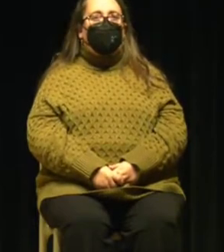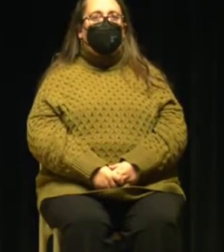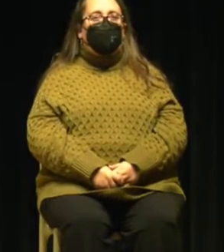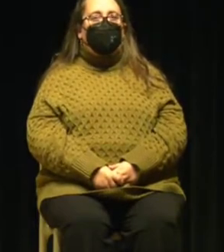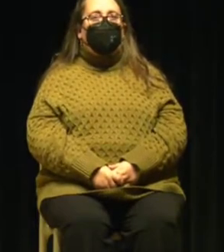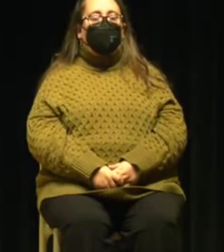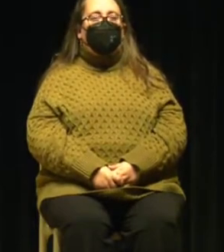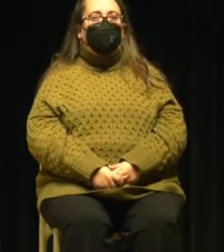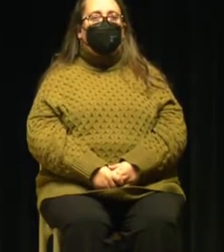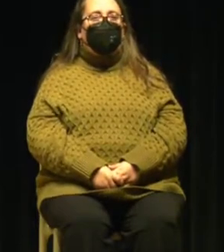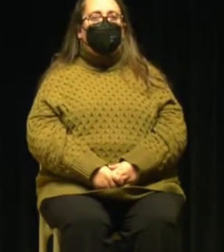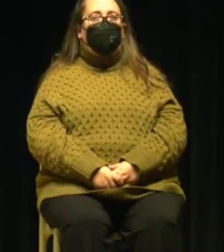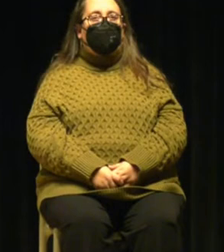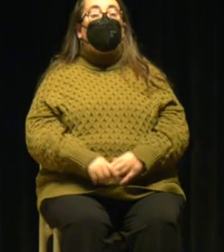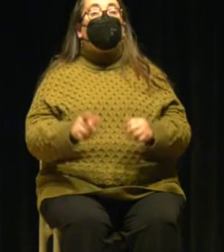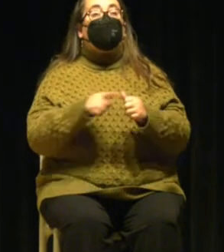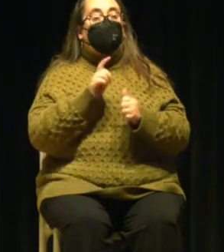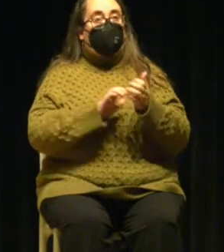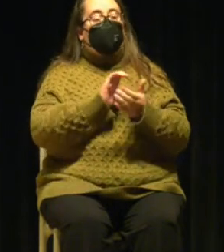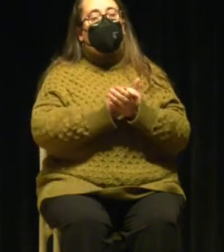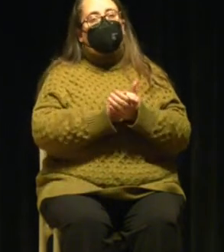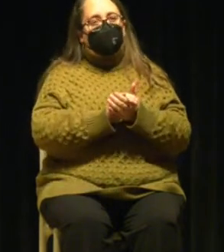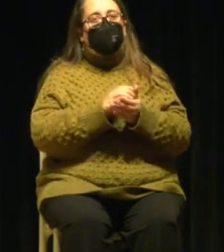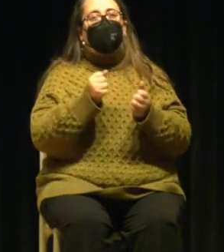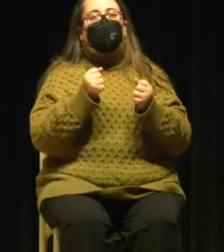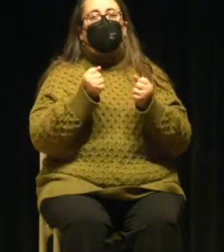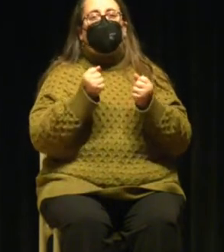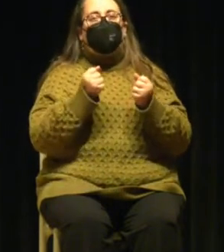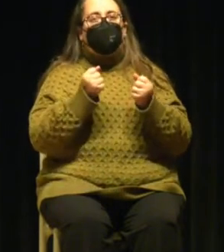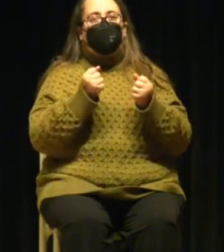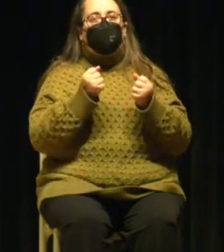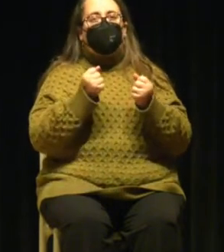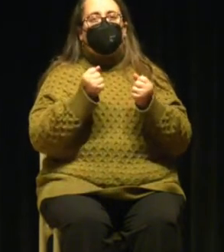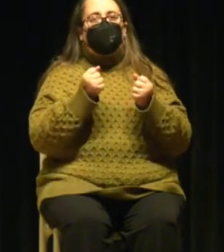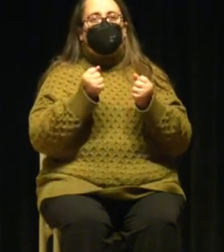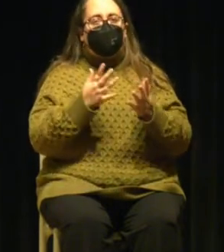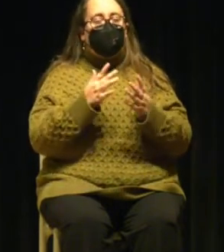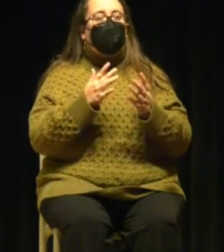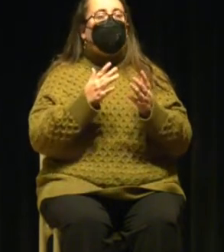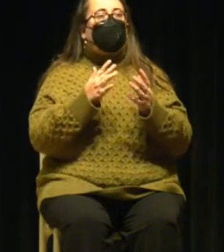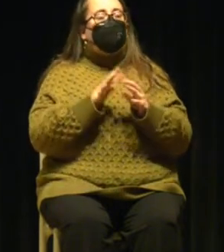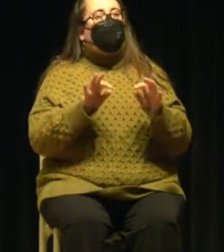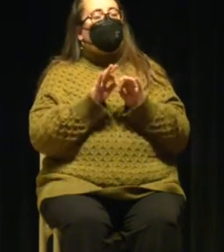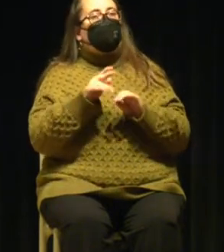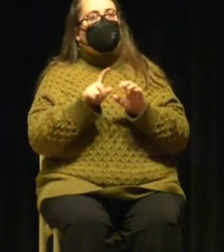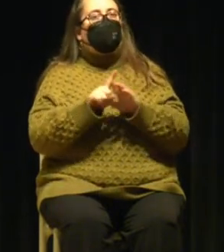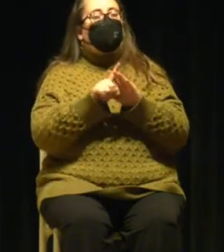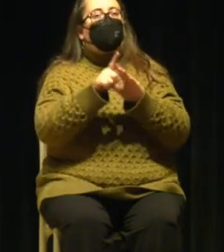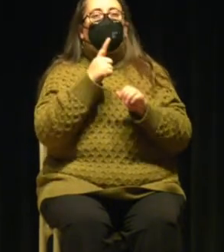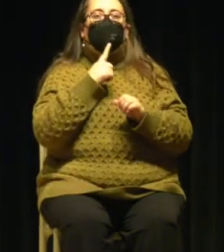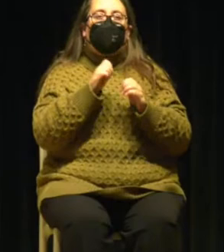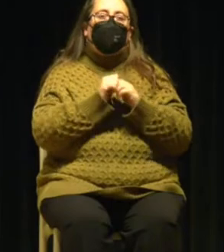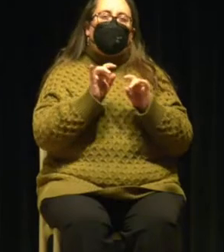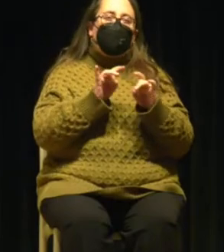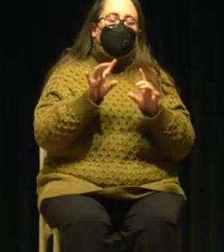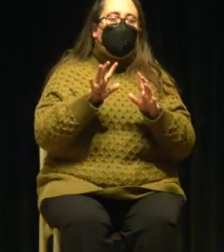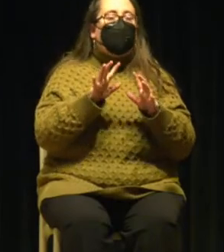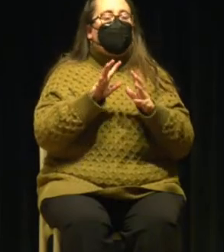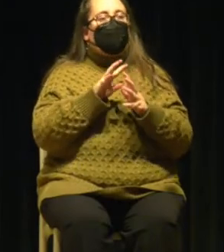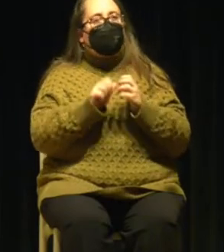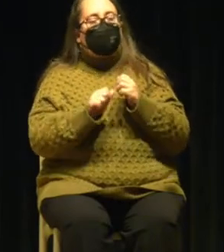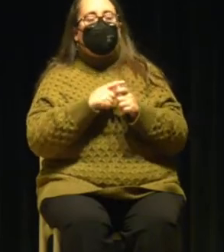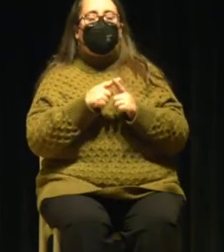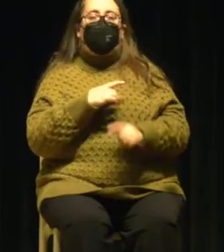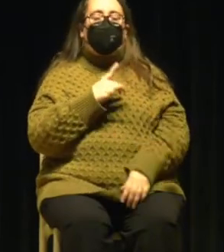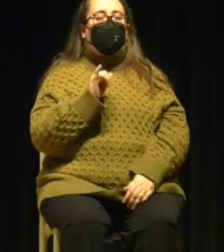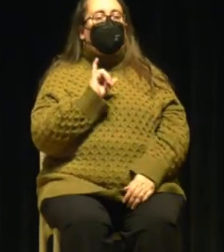when I got to my first marriage, and a lot of those same kinds of critical things were said to me, they were said with hate and malice. Mm-hmm. And that's when I felt it,